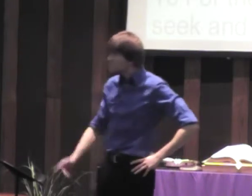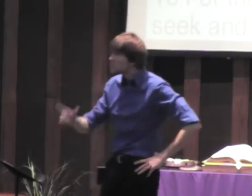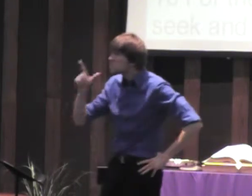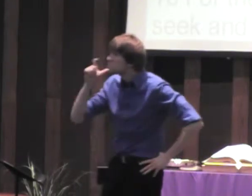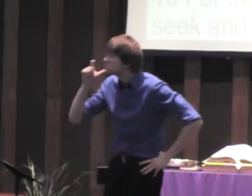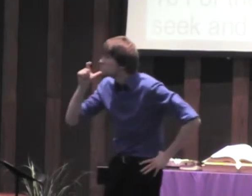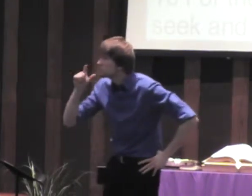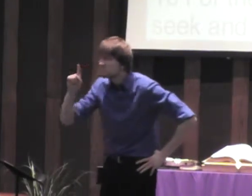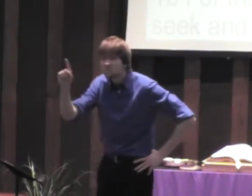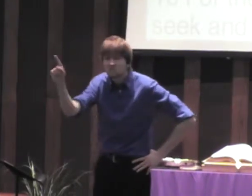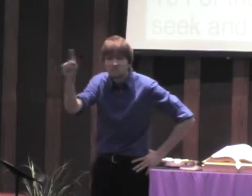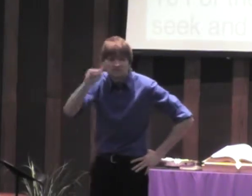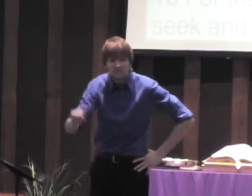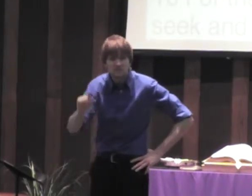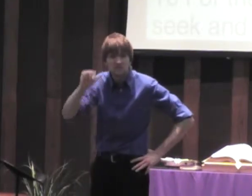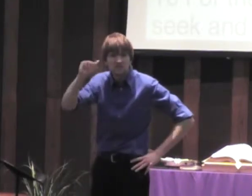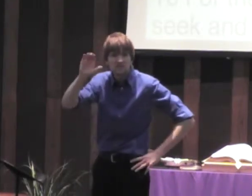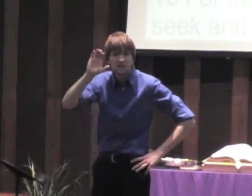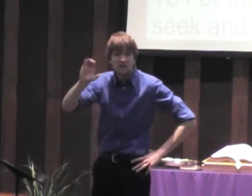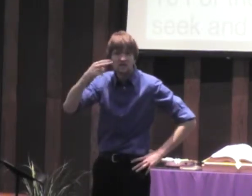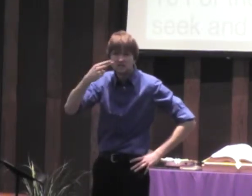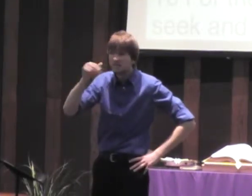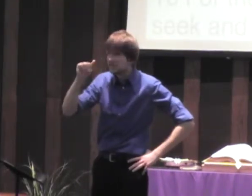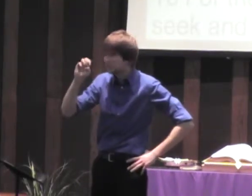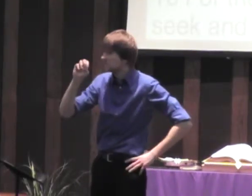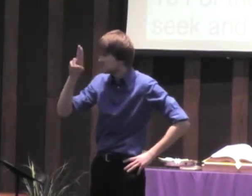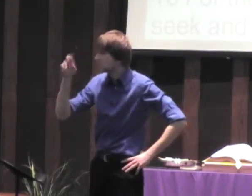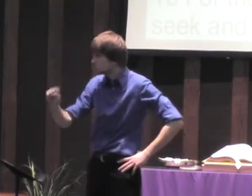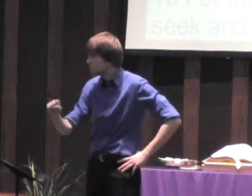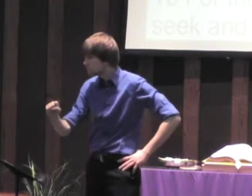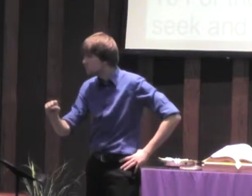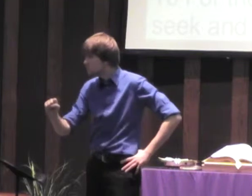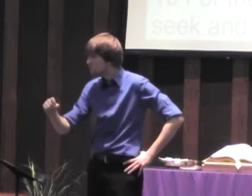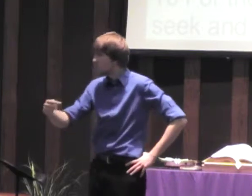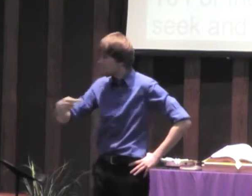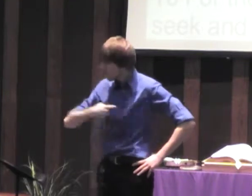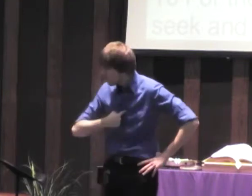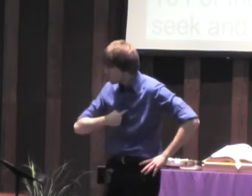and I am a new man. Who am I? I am Zacchaeus.